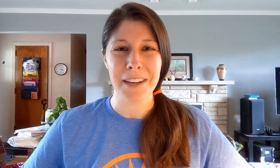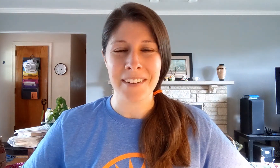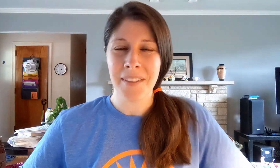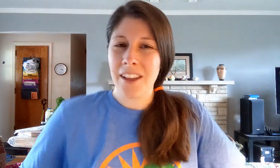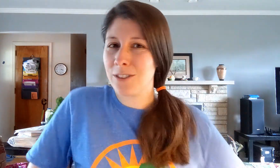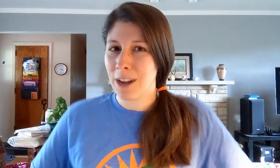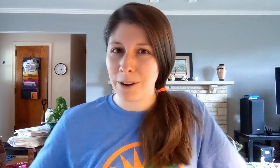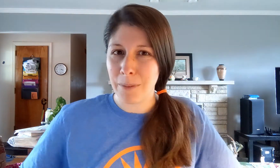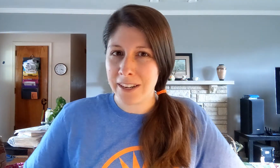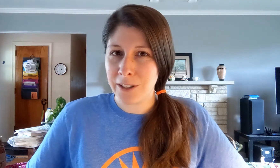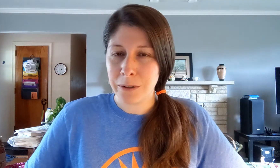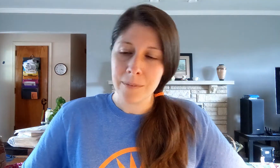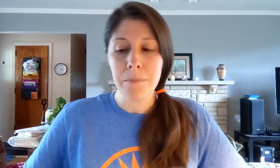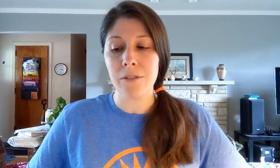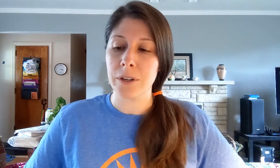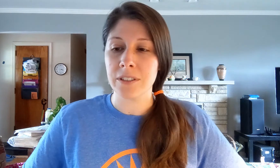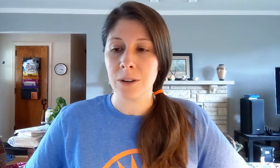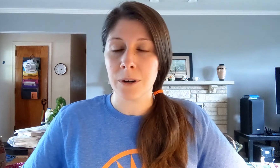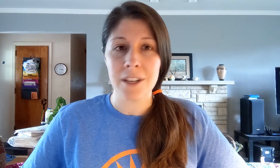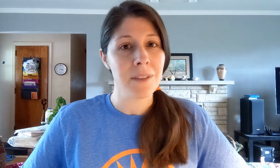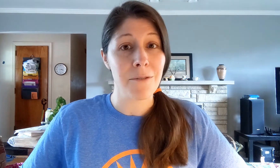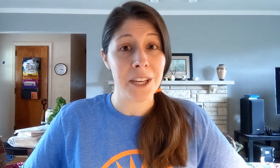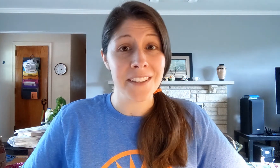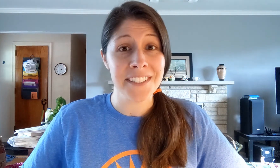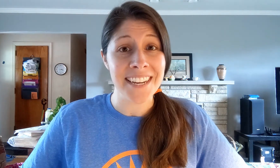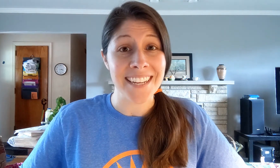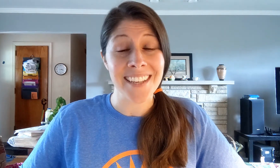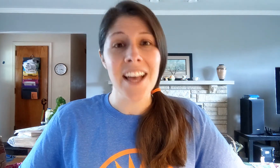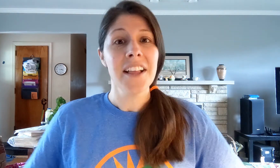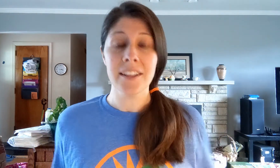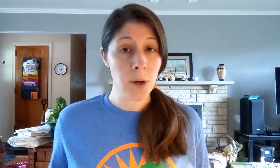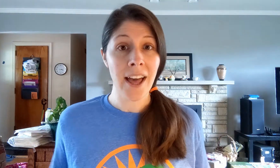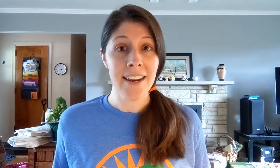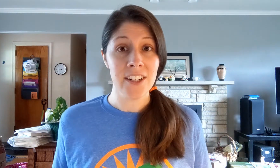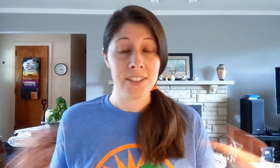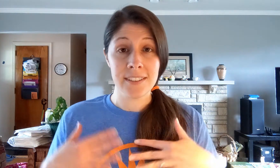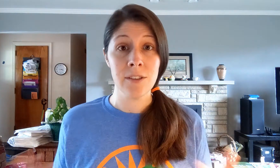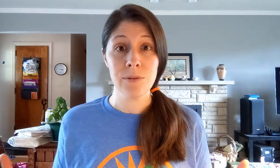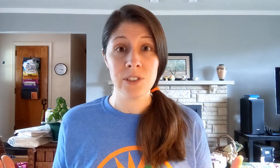Lovely. So now our bodies are warmed up, our voices are warmed up, and we can sing. Let's go ahead and just sing through the